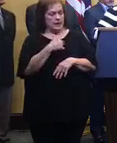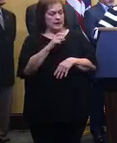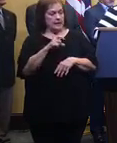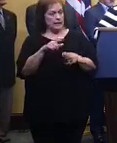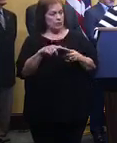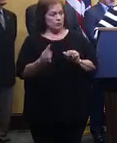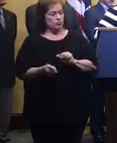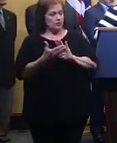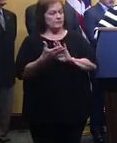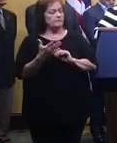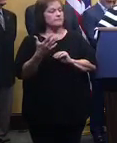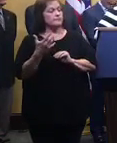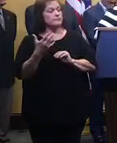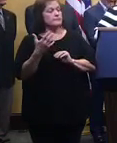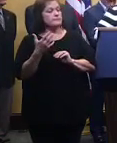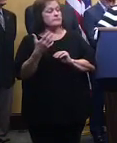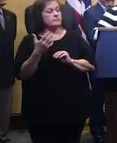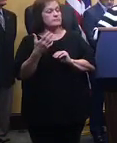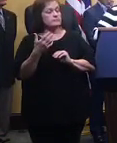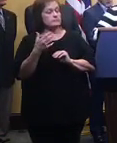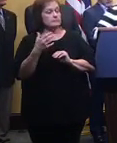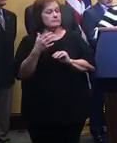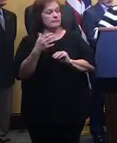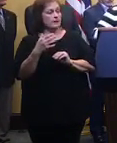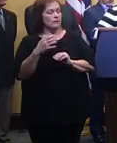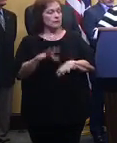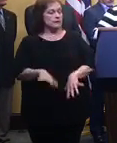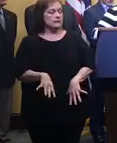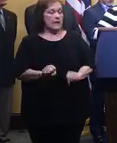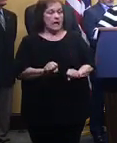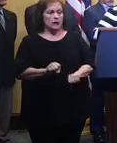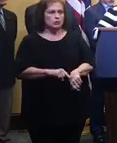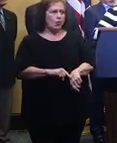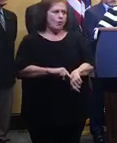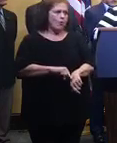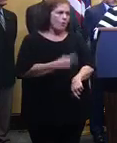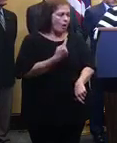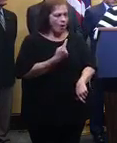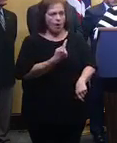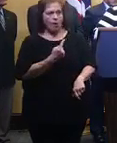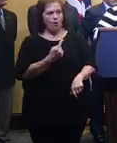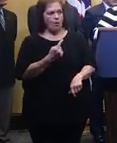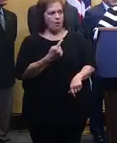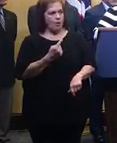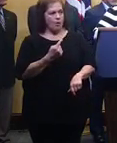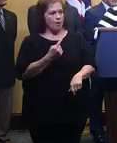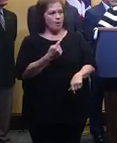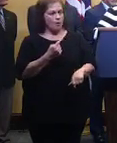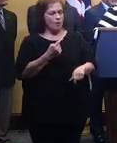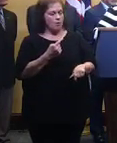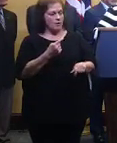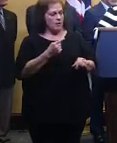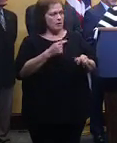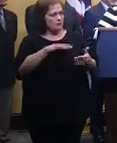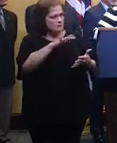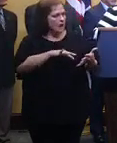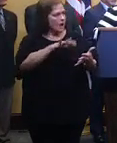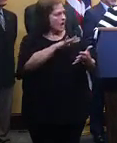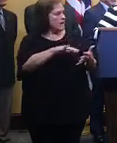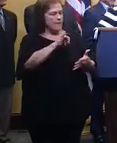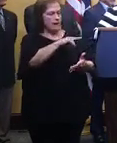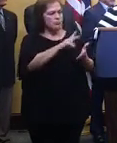for example, it was taking so long for an archaeological review of the scope of work for these projects.